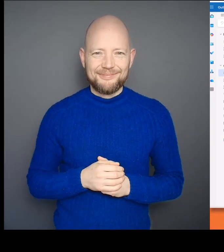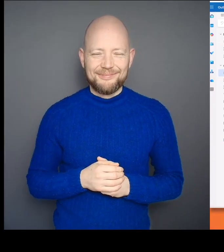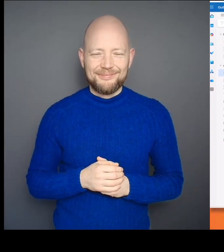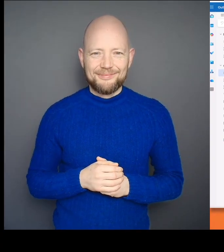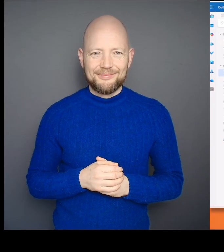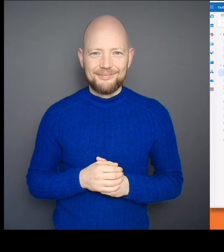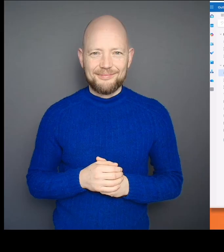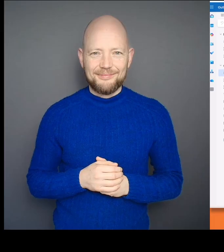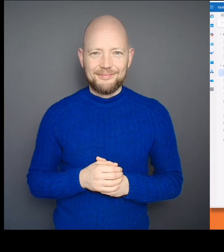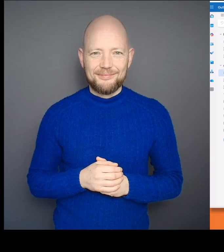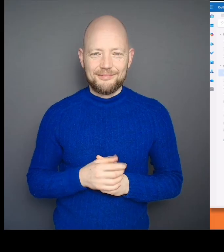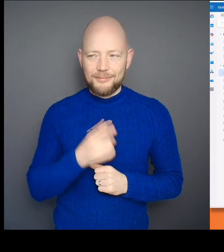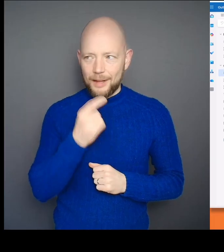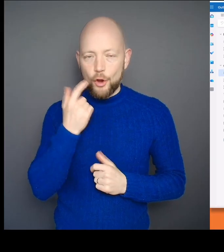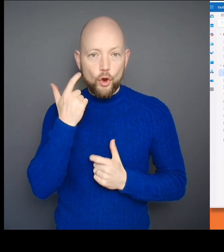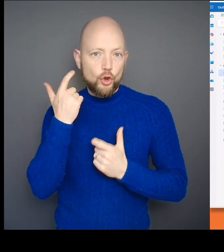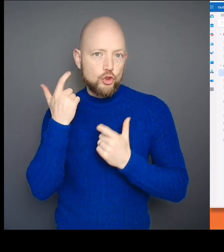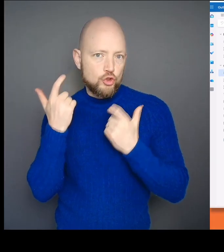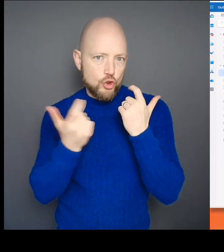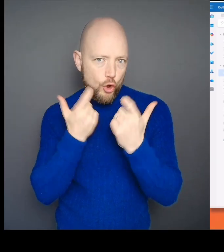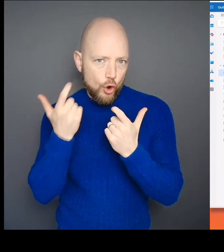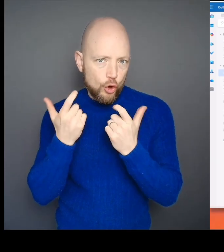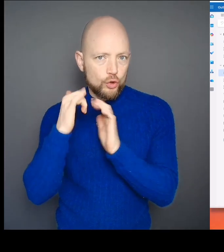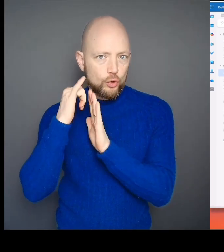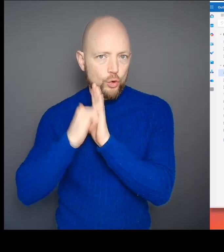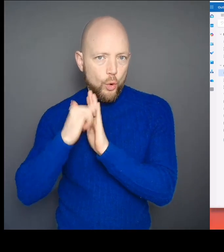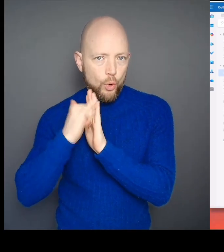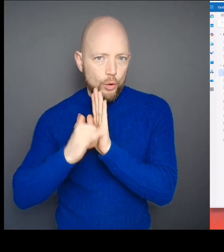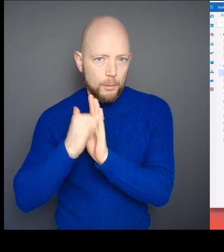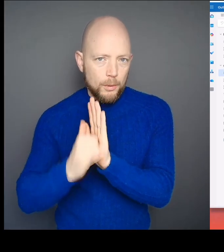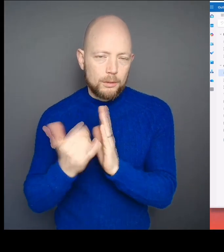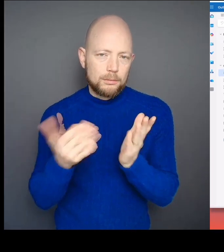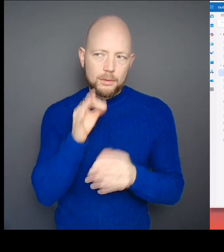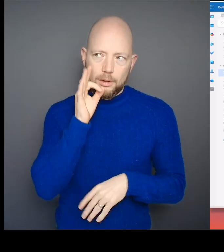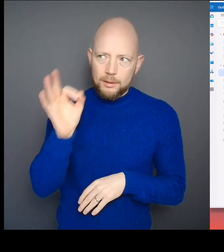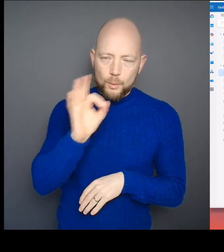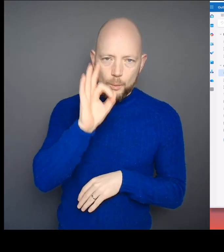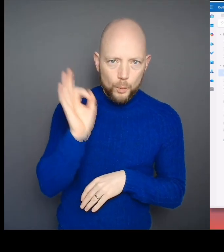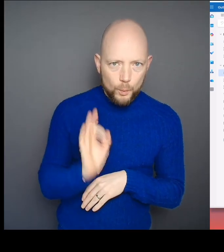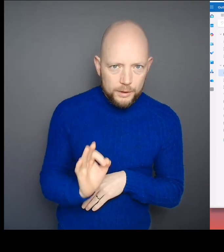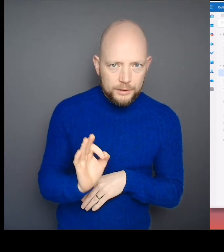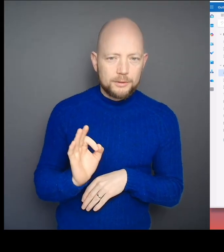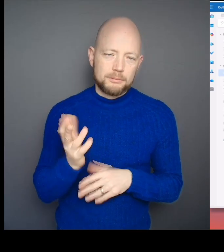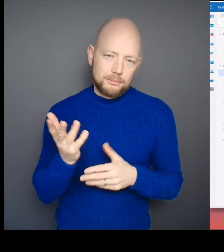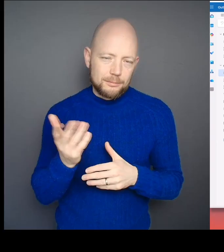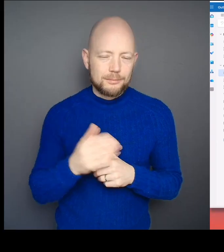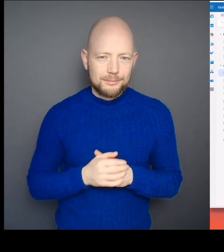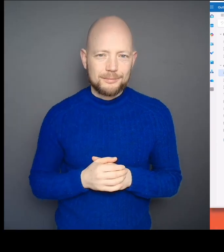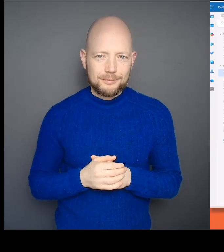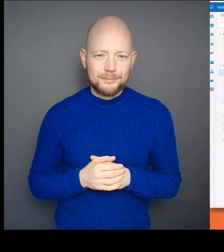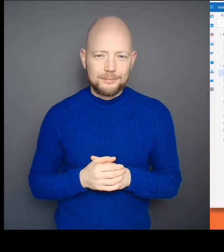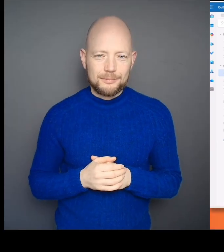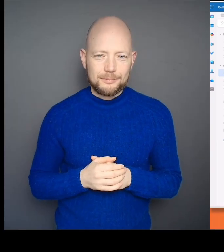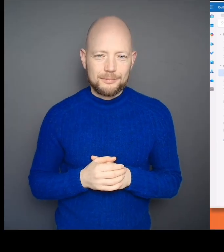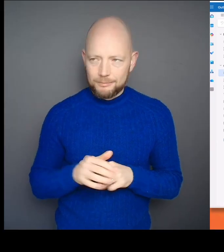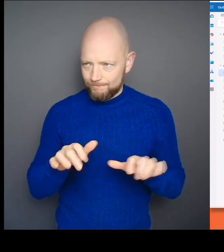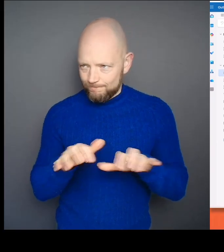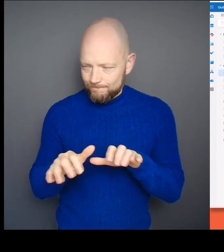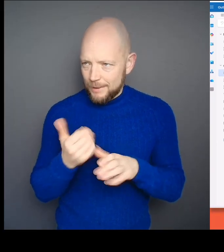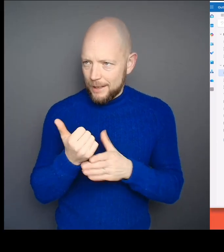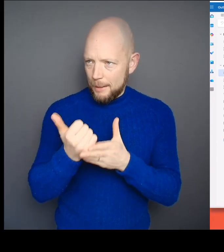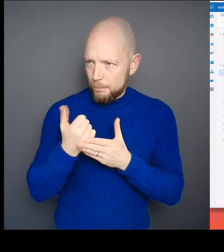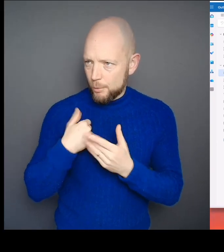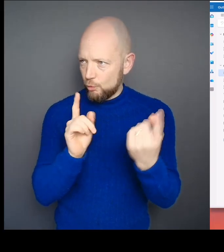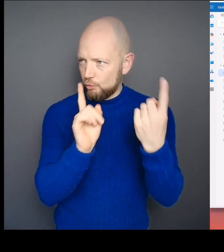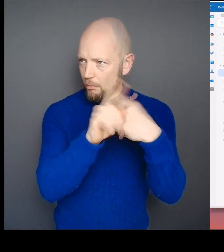wanted to search for things in those documents, I can ask the question and put things in here. So I can say, help me